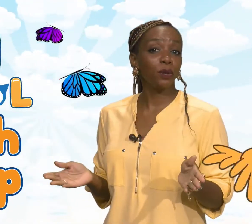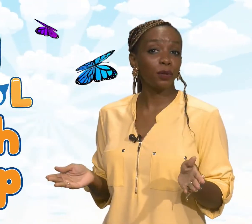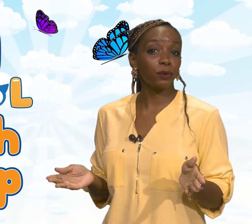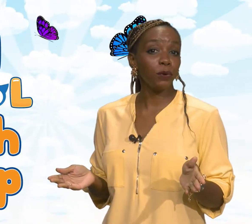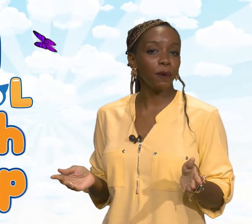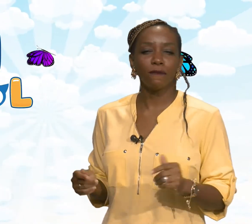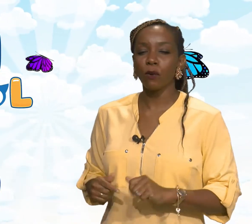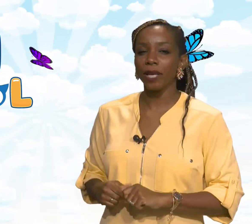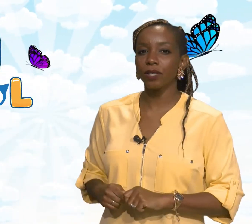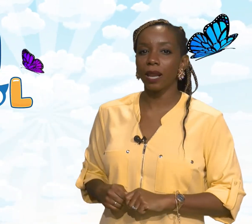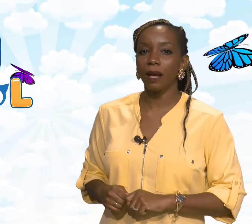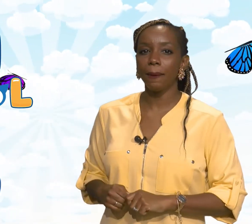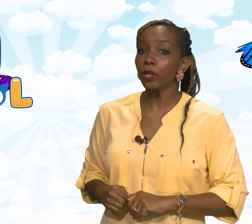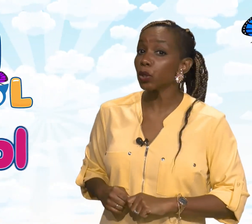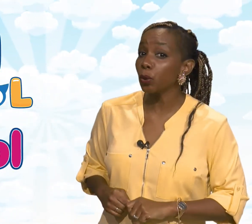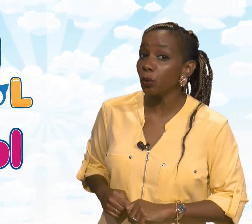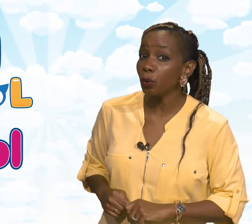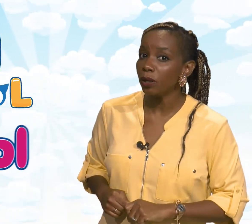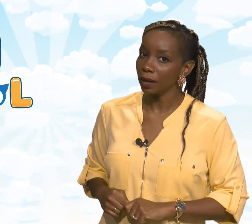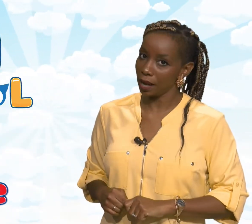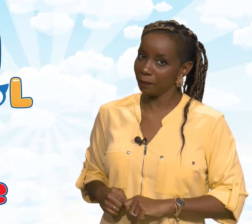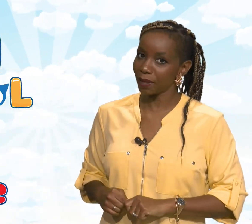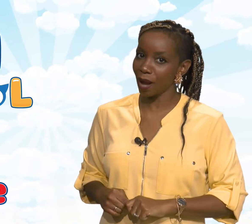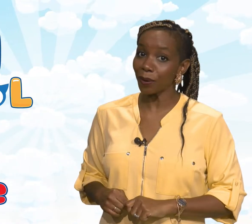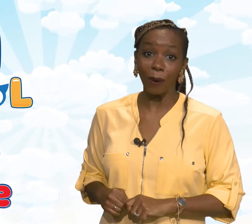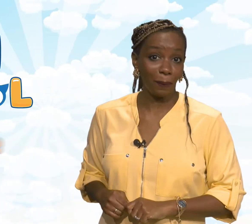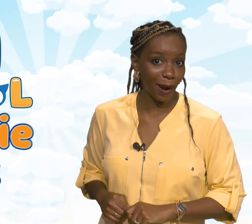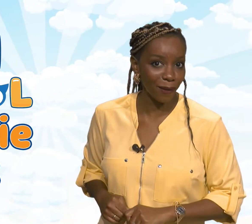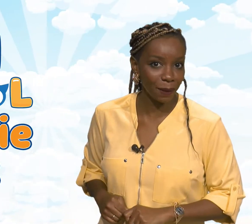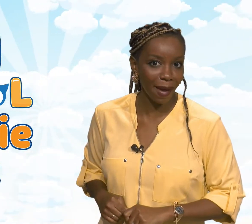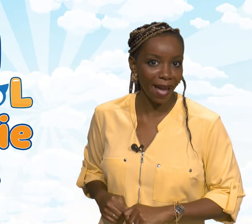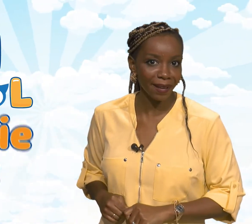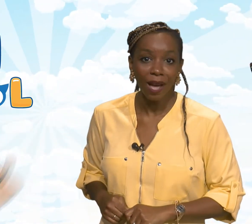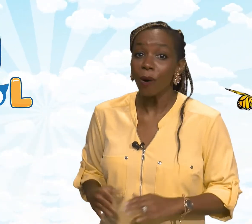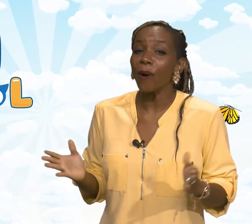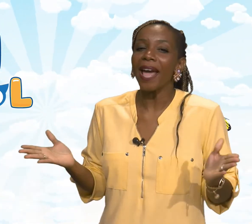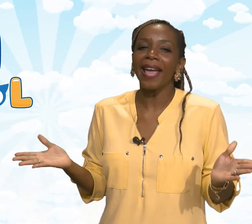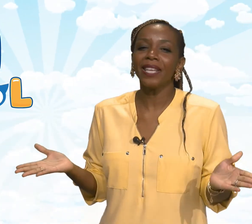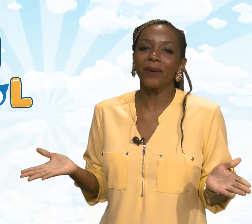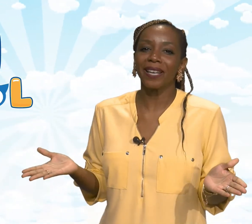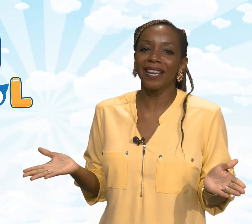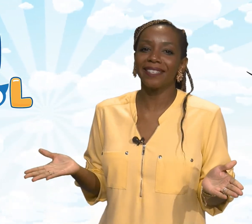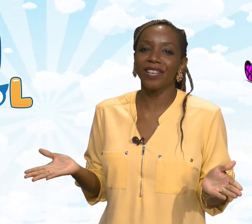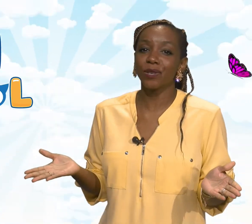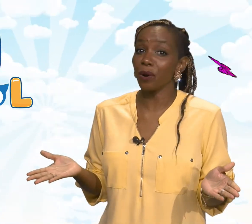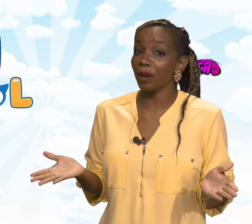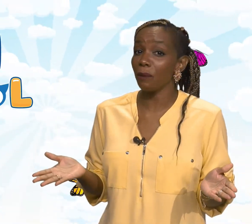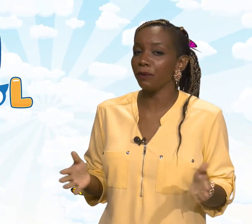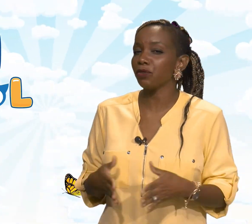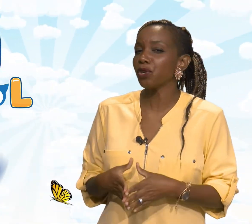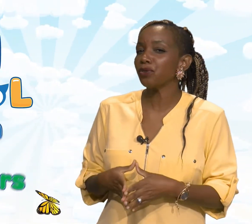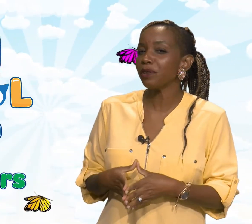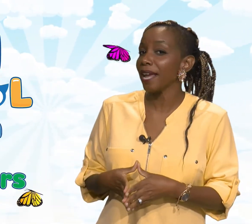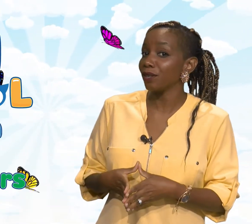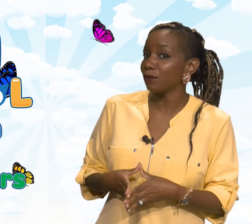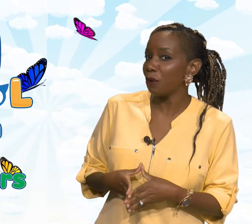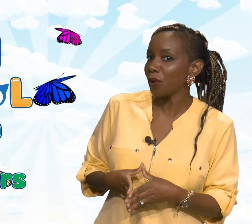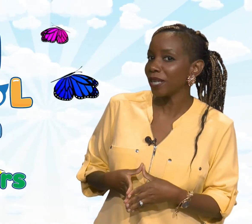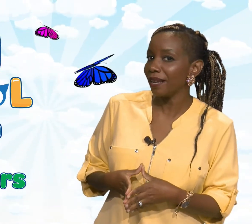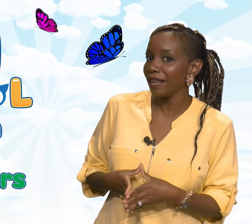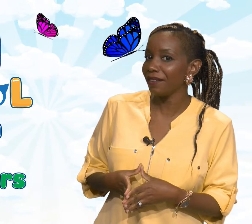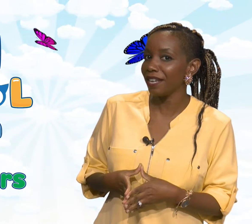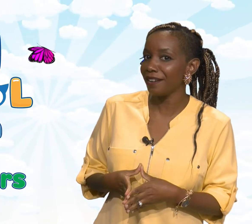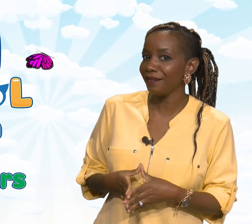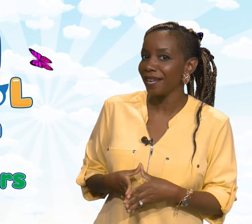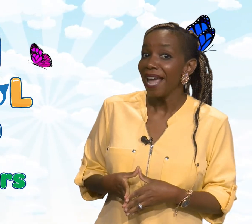Are you a youth group, 4-H club, school, Cub Scout, or Brownie Pack, or any organization or club with children ages